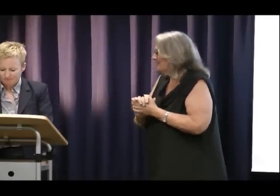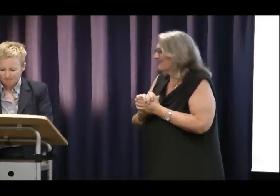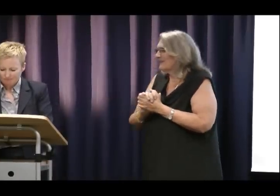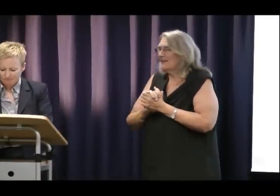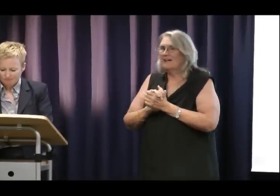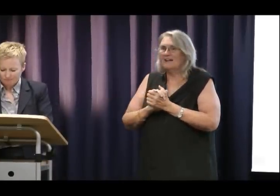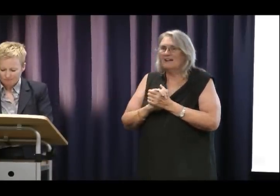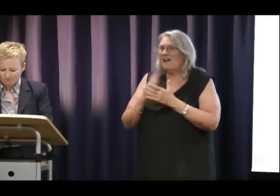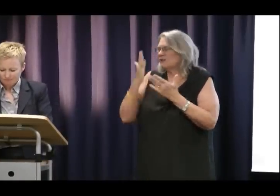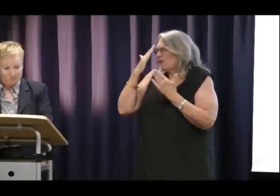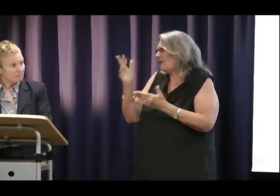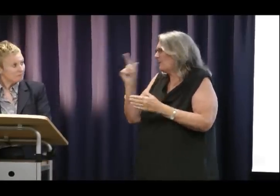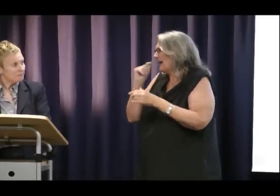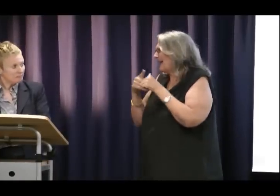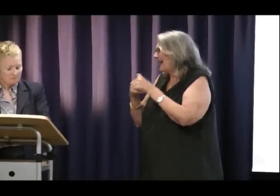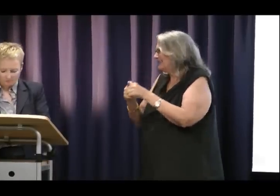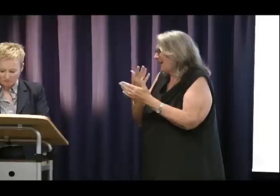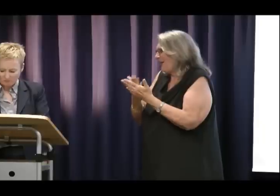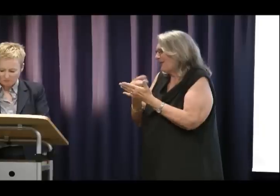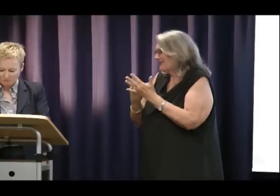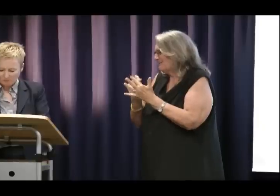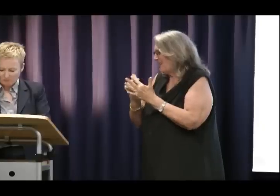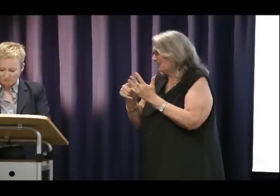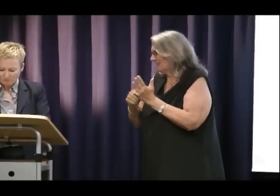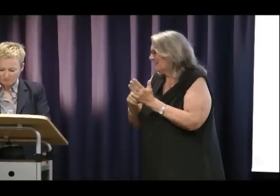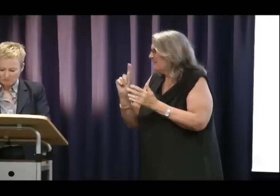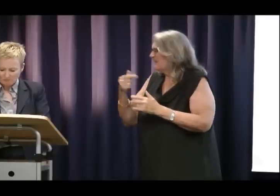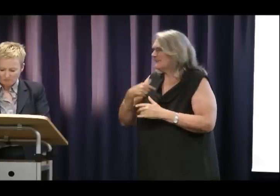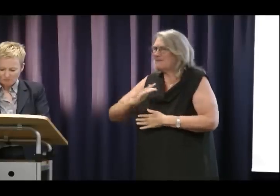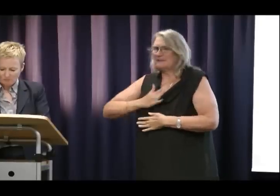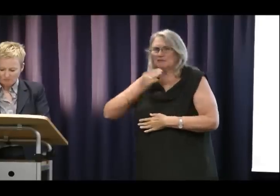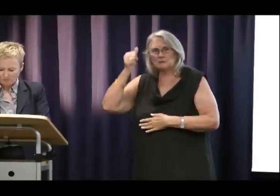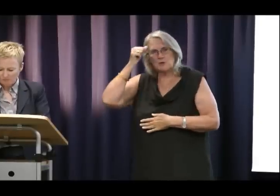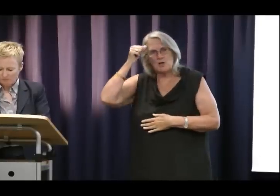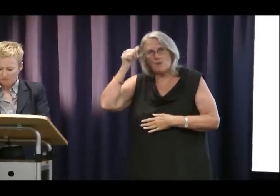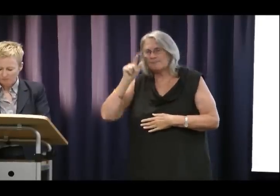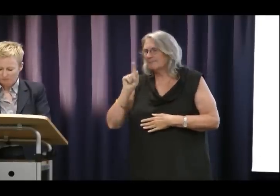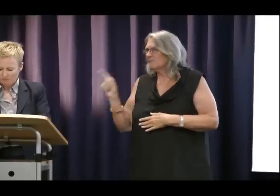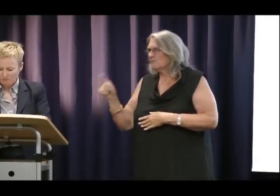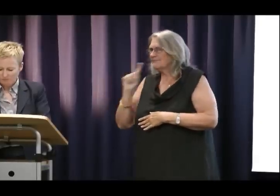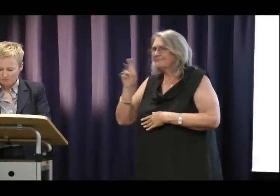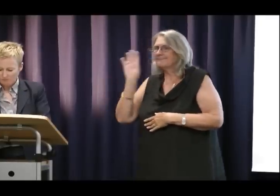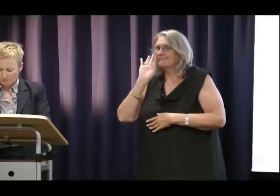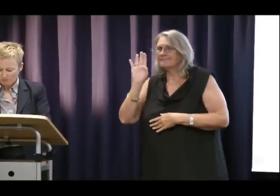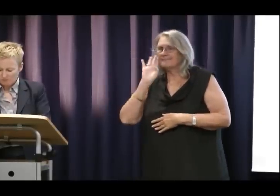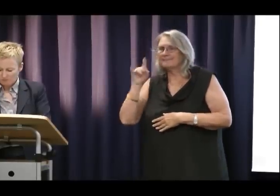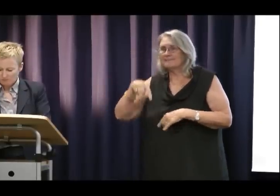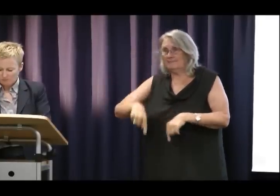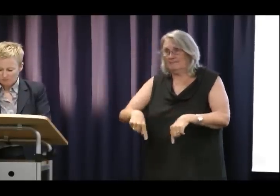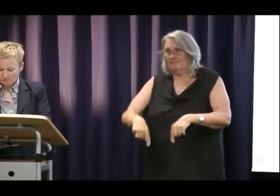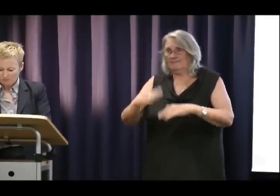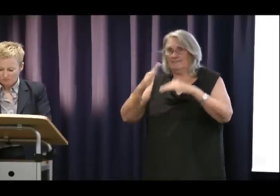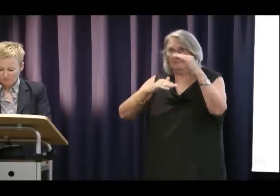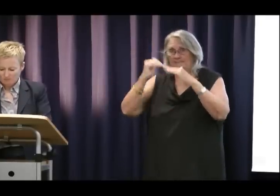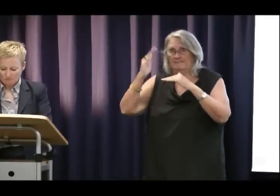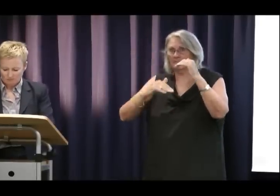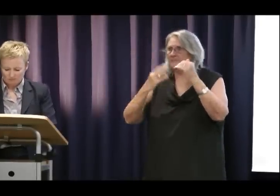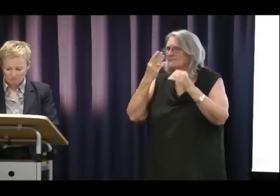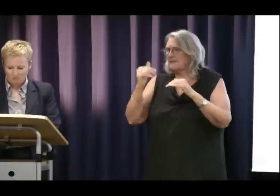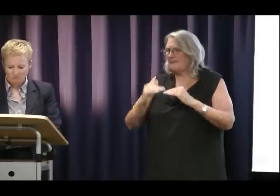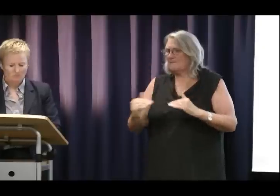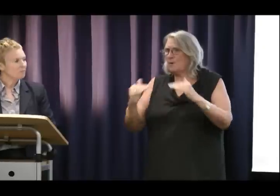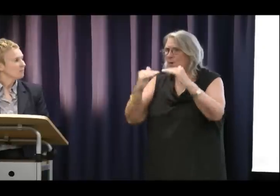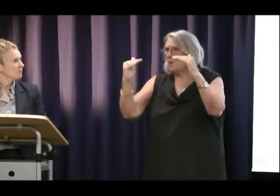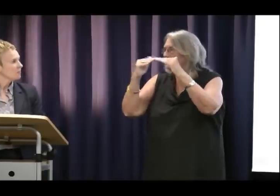have a question for you, Chris. I'm not sure if you're able to answer this on the spot, but I'd be interested to know. You mentioned before about